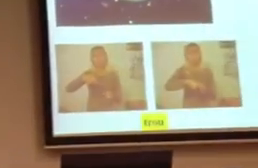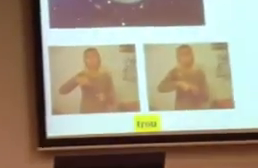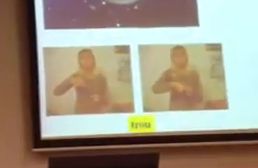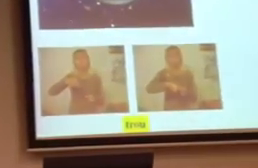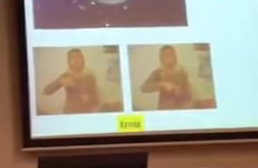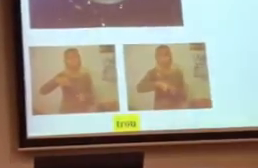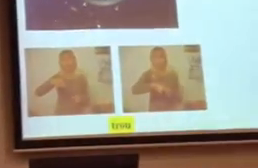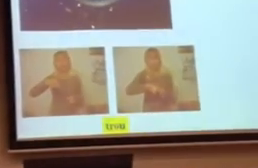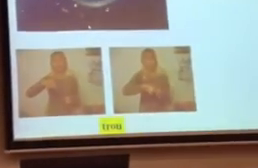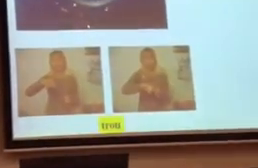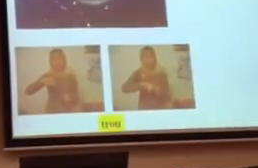at the end.